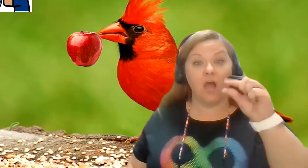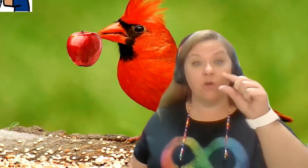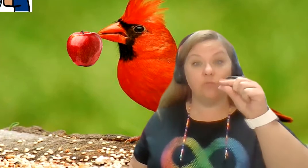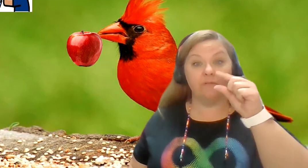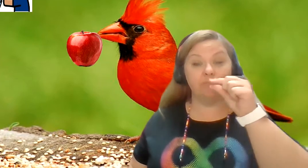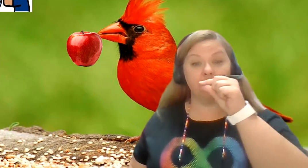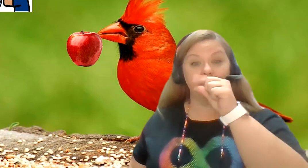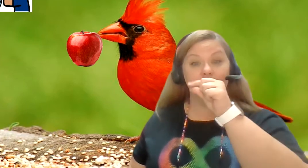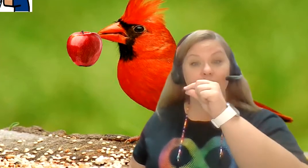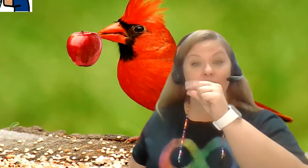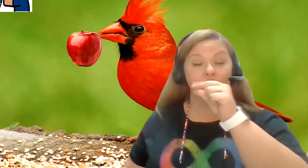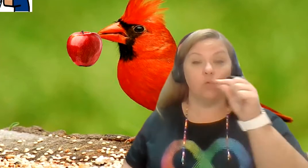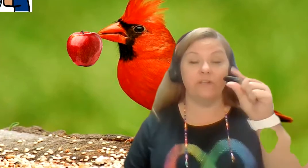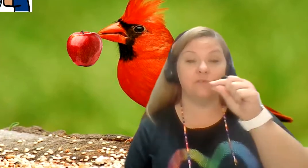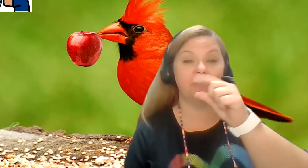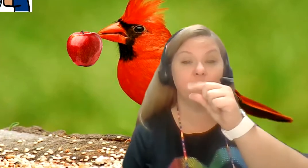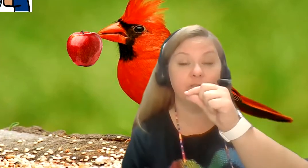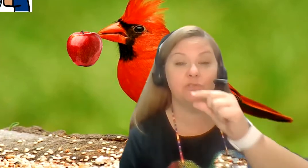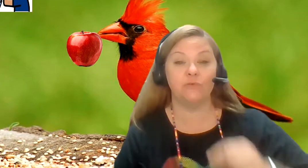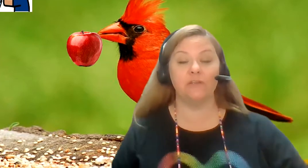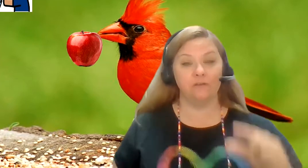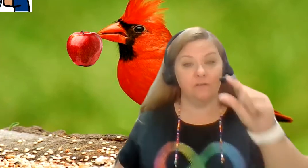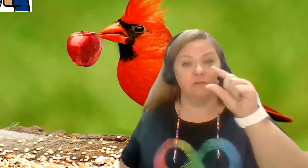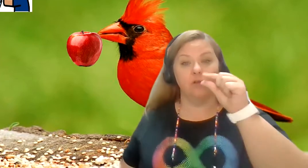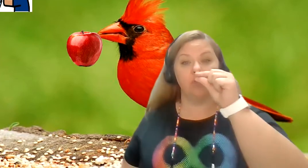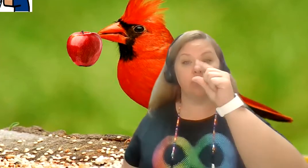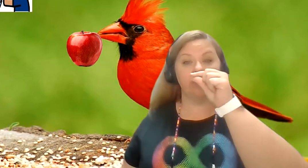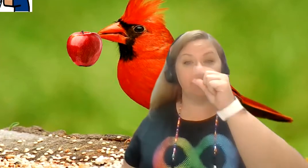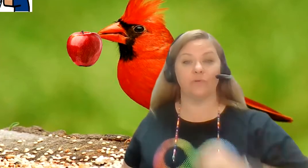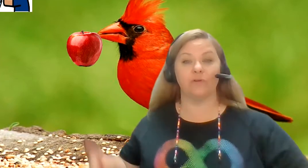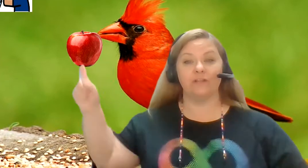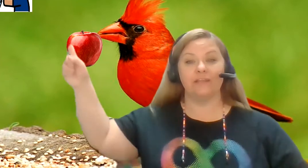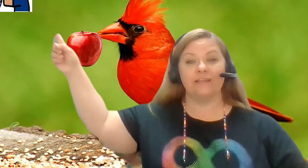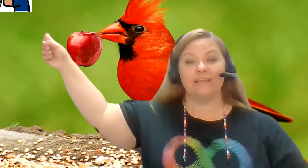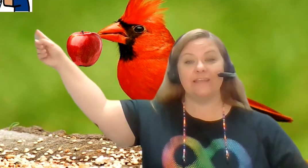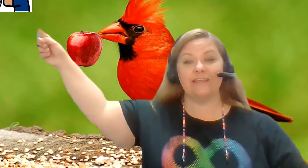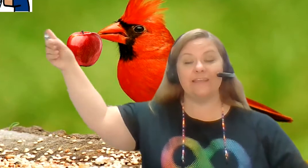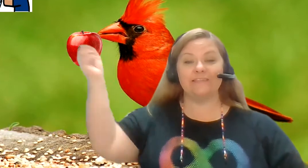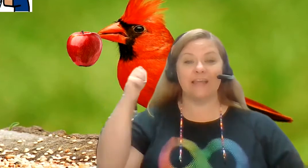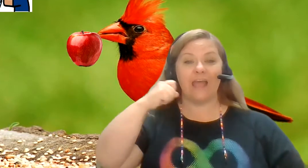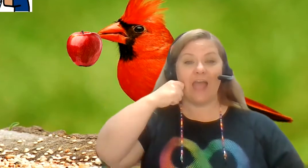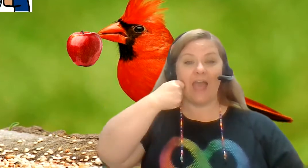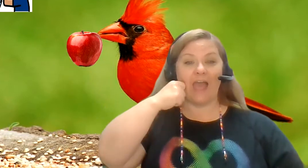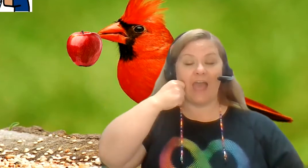A red bird. What is the red bird doing? Red bird, eat